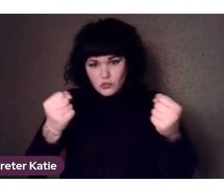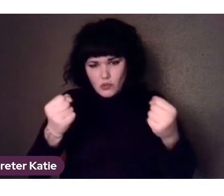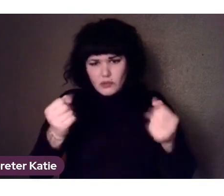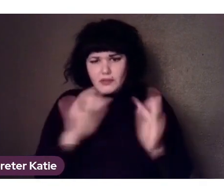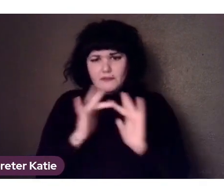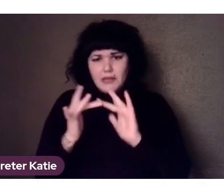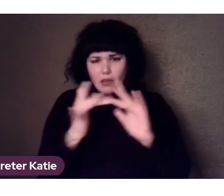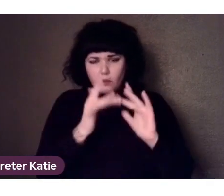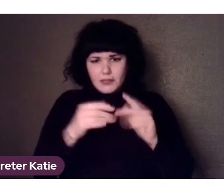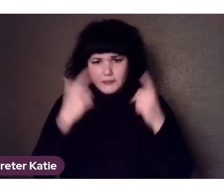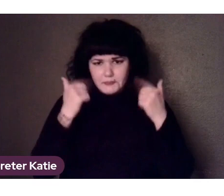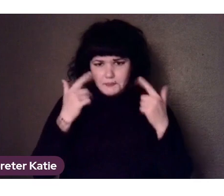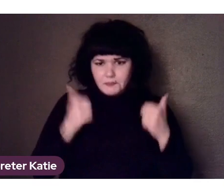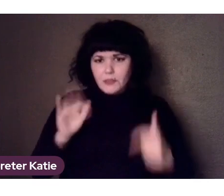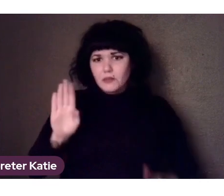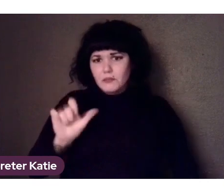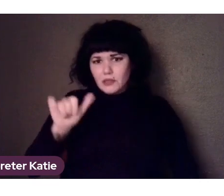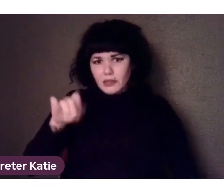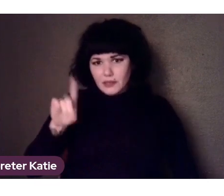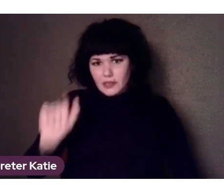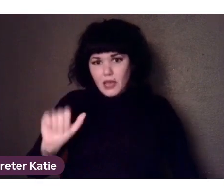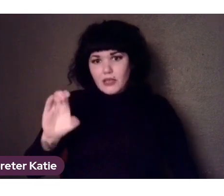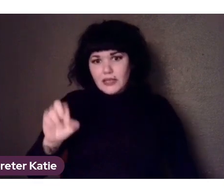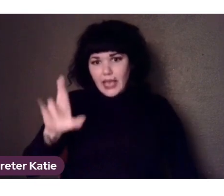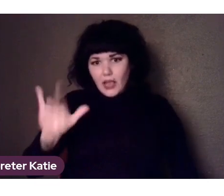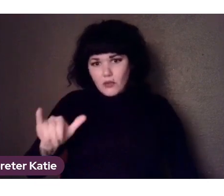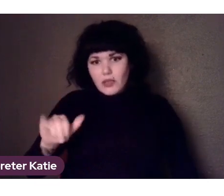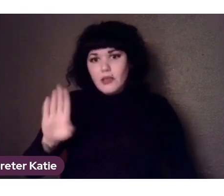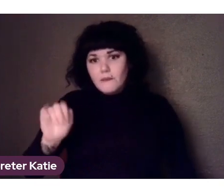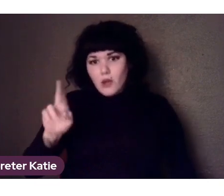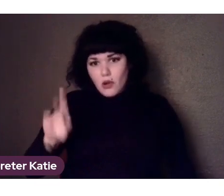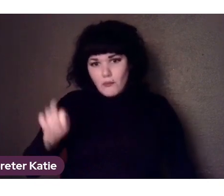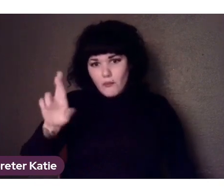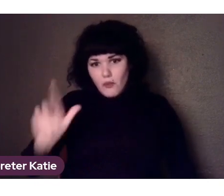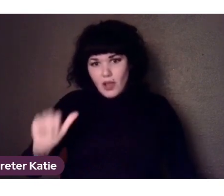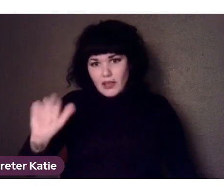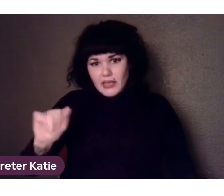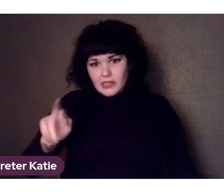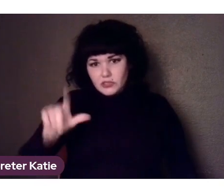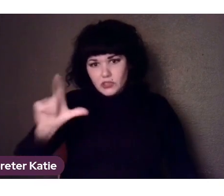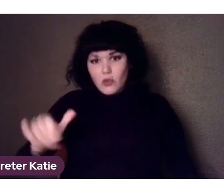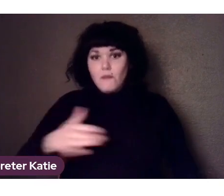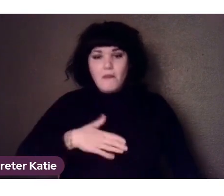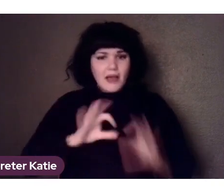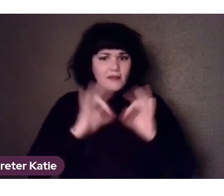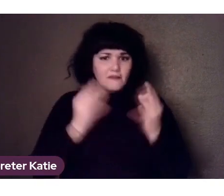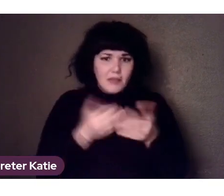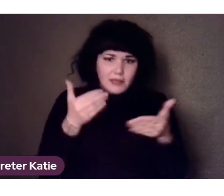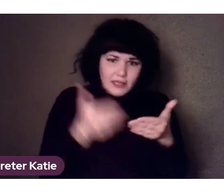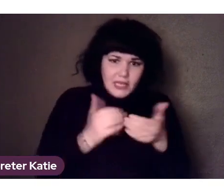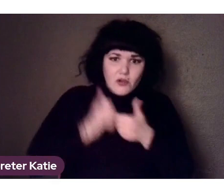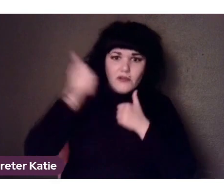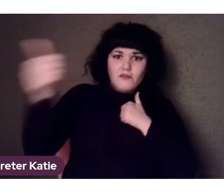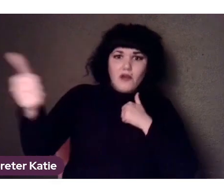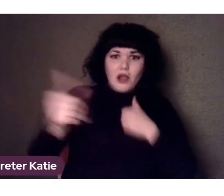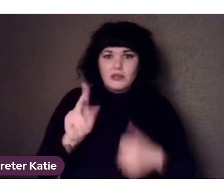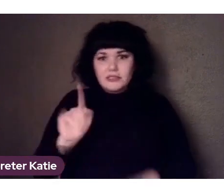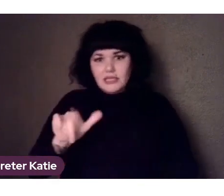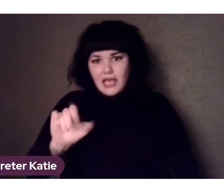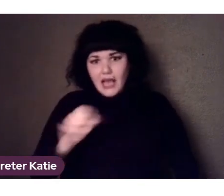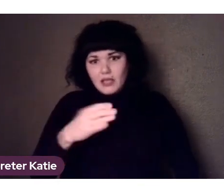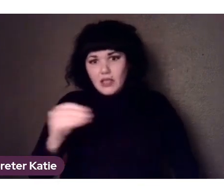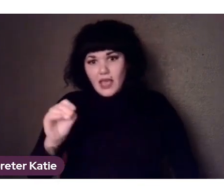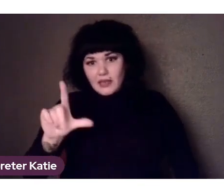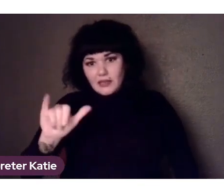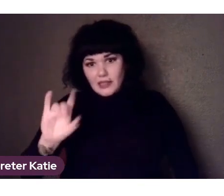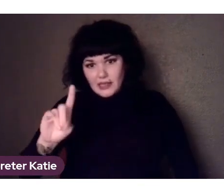Belinda, Carrie, Barbara, and Angel. To my family near and far. To Kyle and Lydia. To